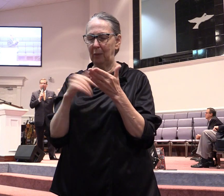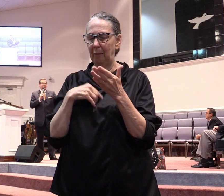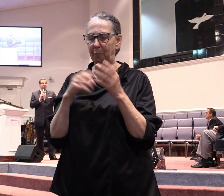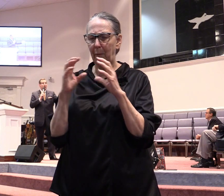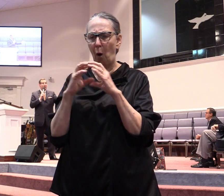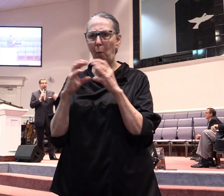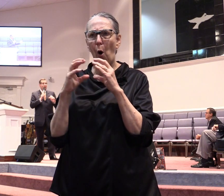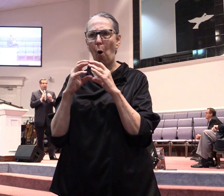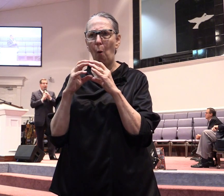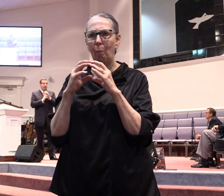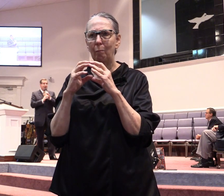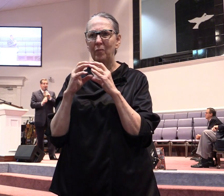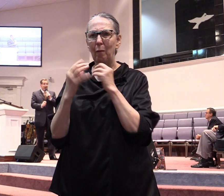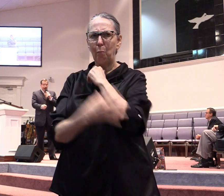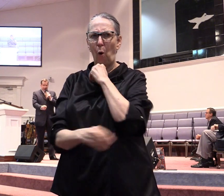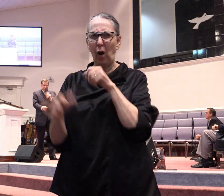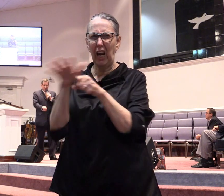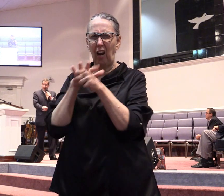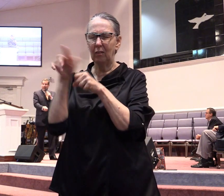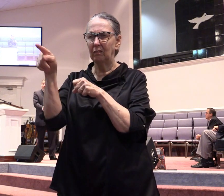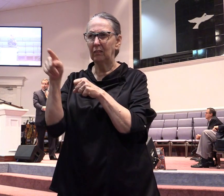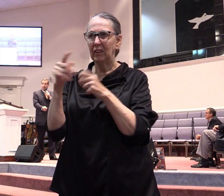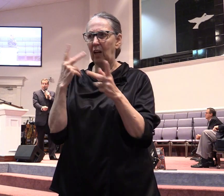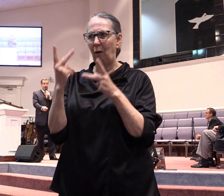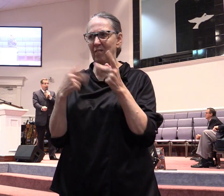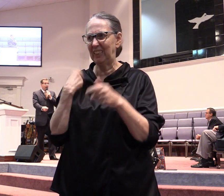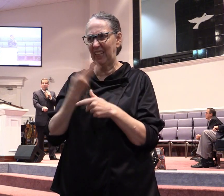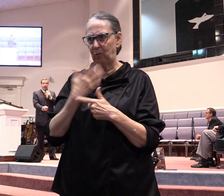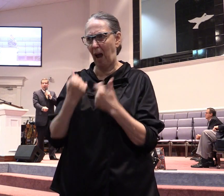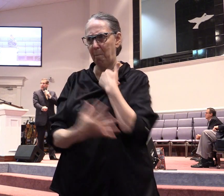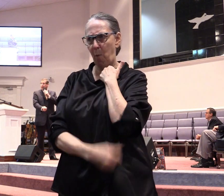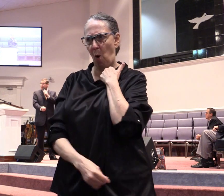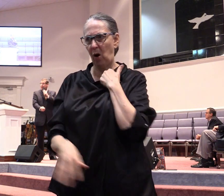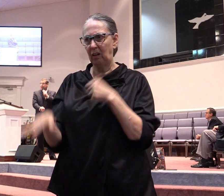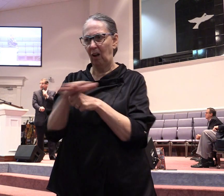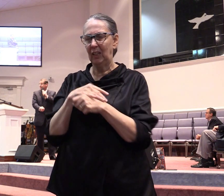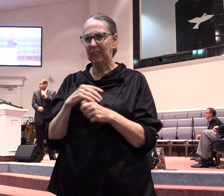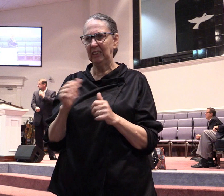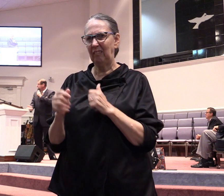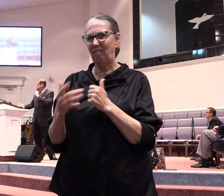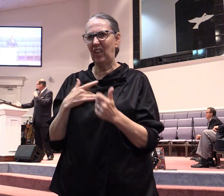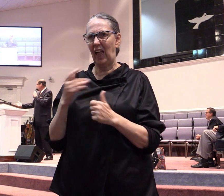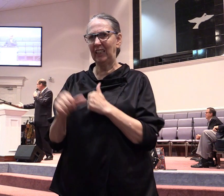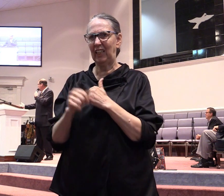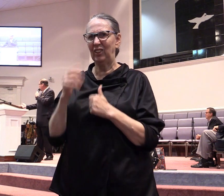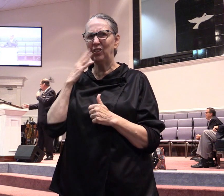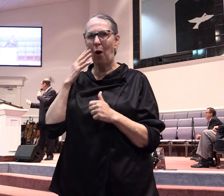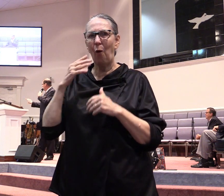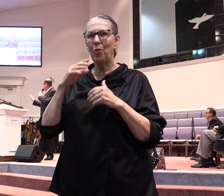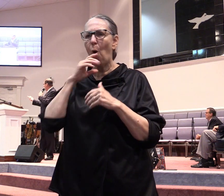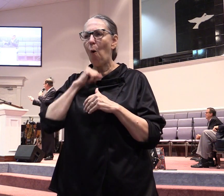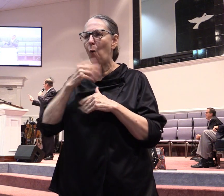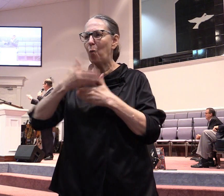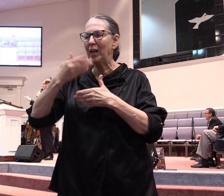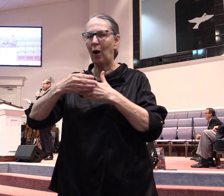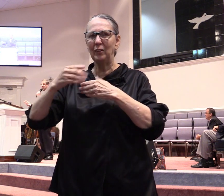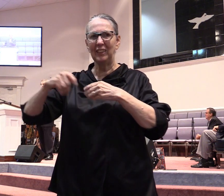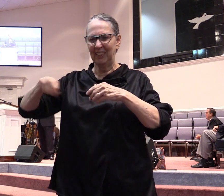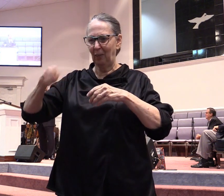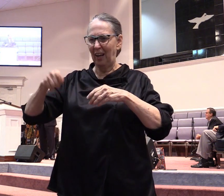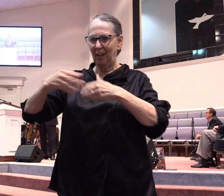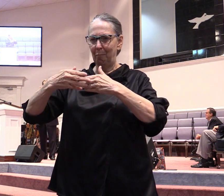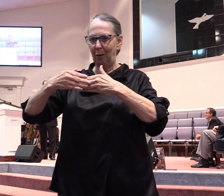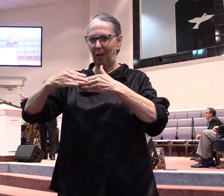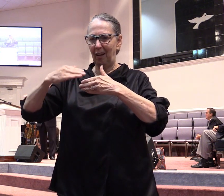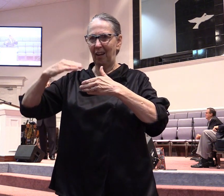over in a part of town. Nobody wanted to visit us. Had them crank-out windows. You may crank them out and not get them back in. You remember those guys? Window by window, we became